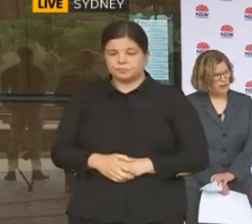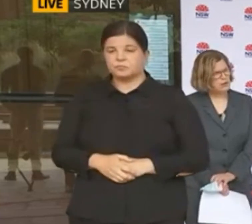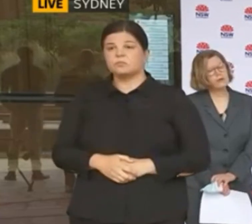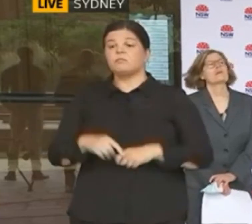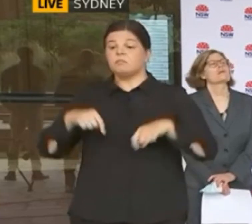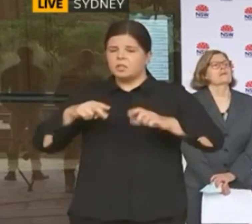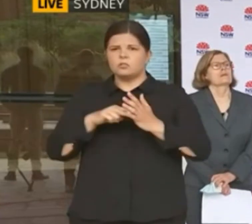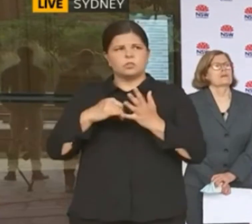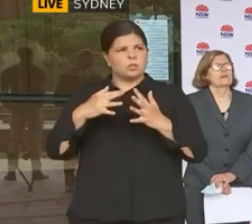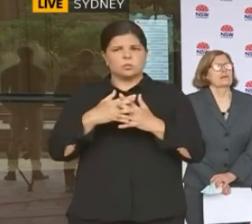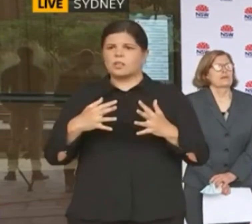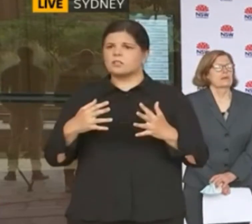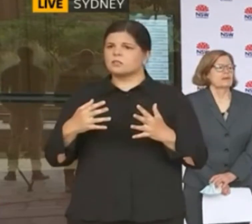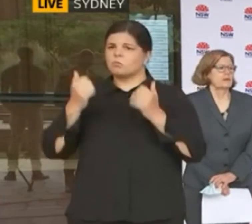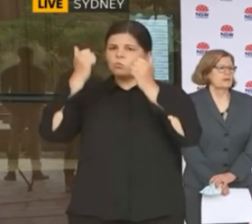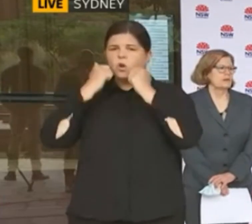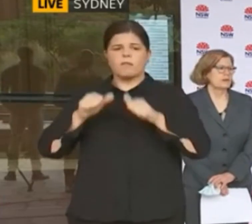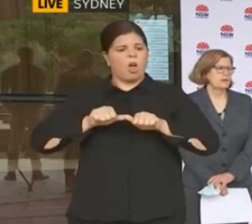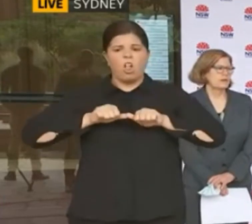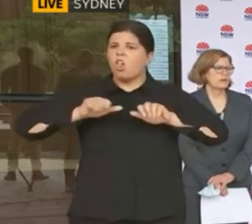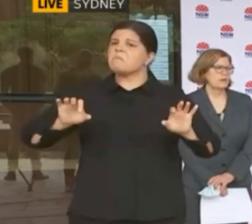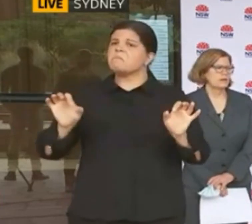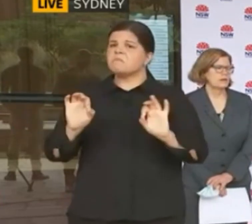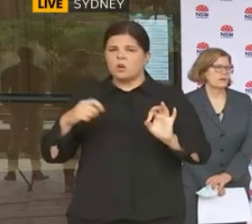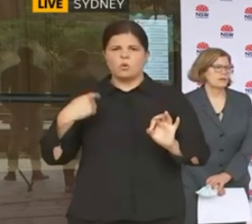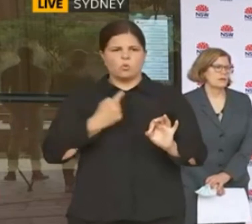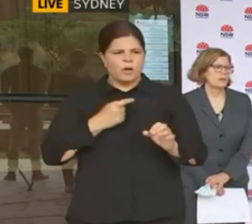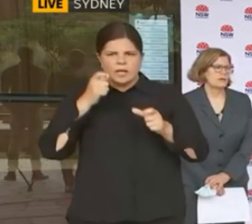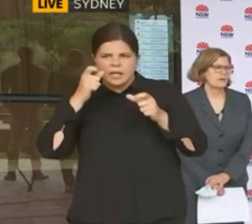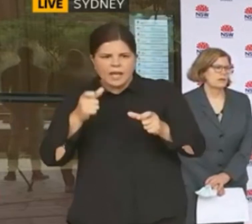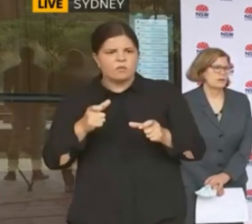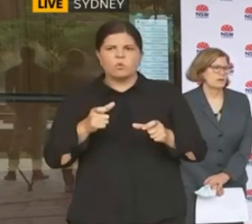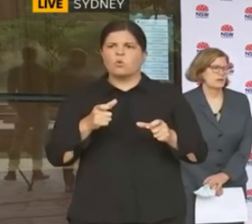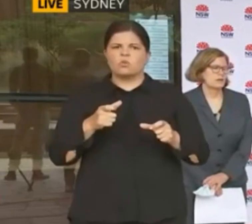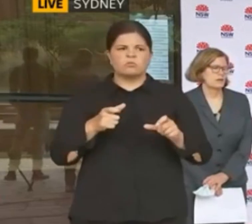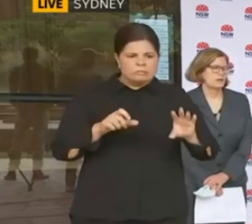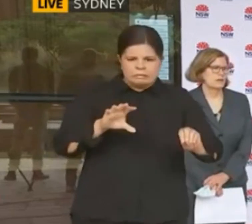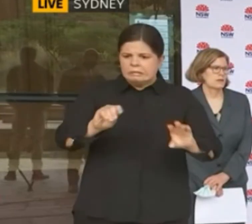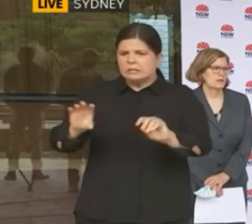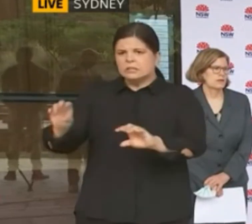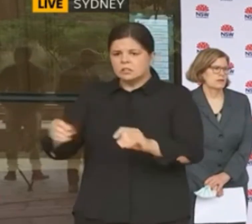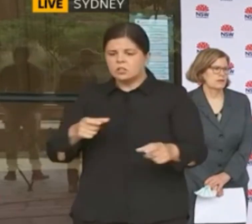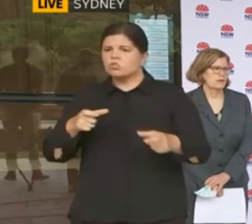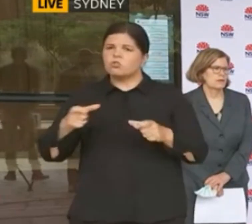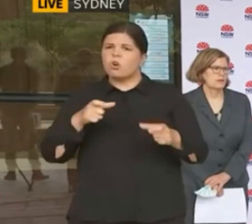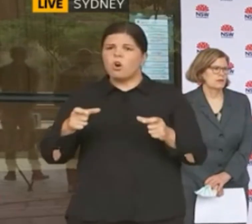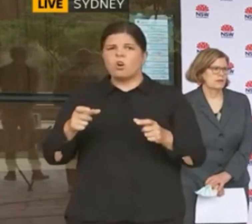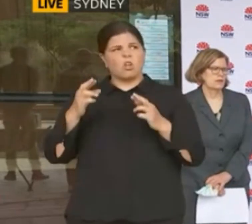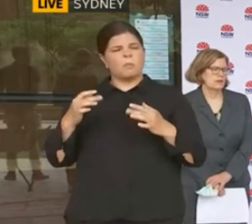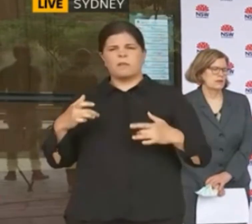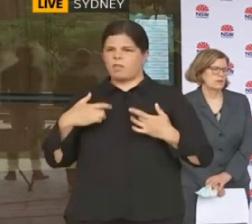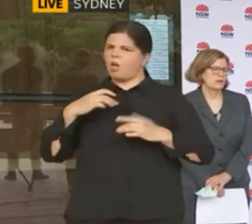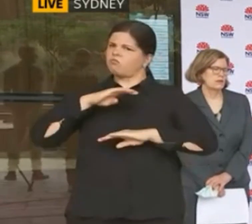Wales to get on top of things to date, because it's extremely volatile, and I don't want to speak too soon, but certainly I hope we've been able to